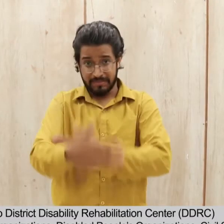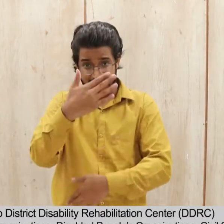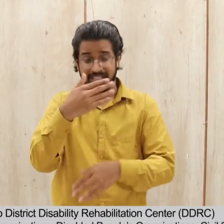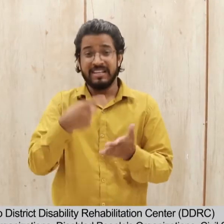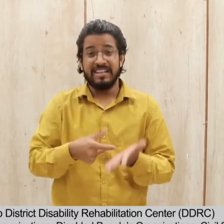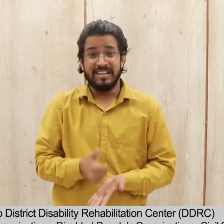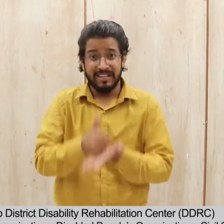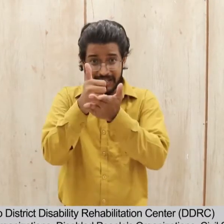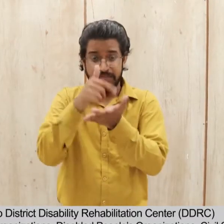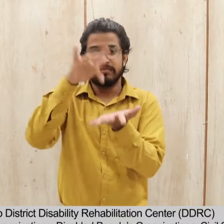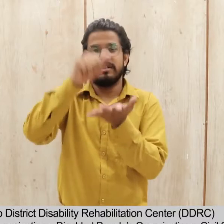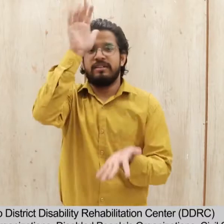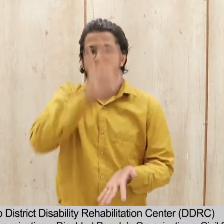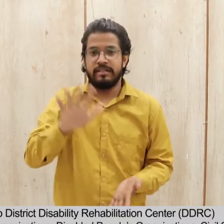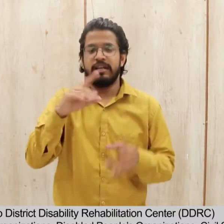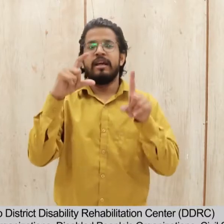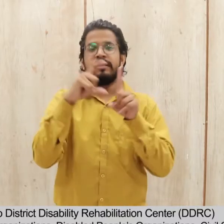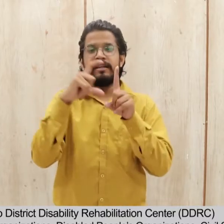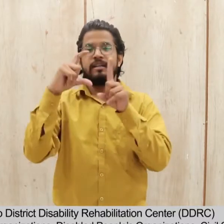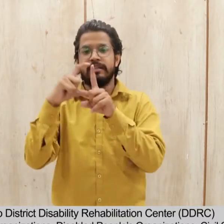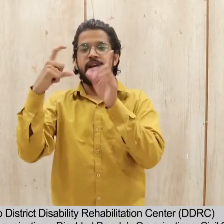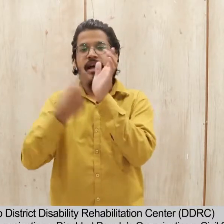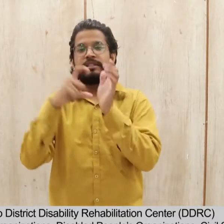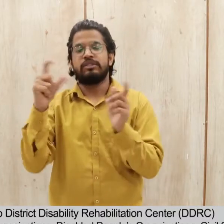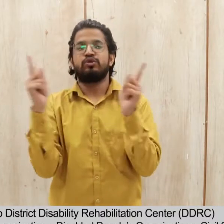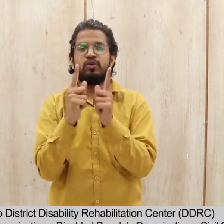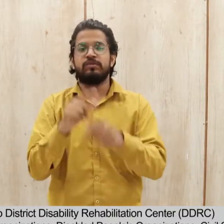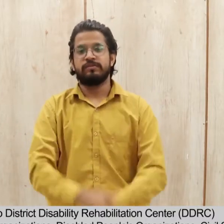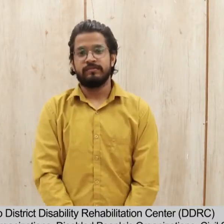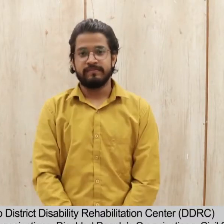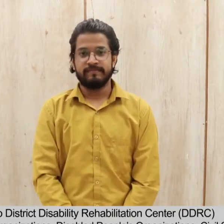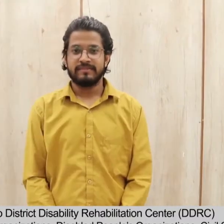District Disability Rehabilitation Center, DDRC.